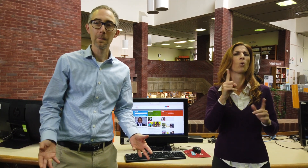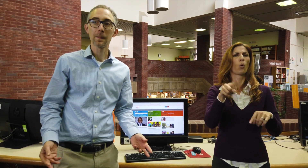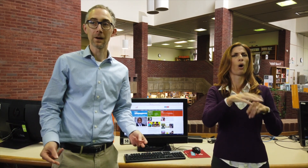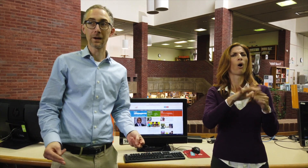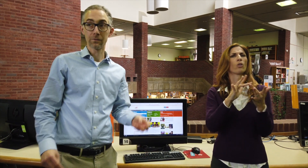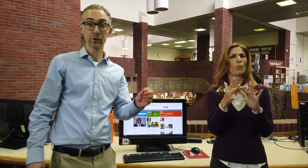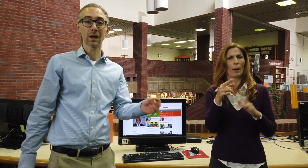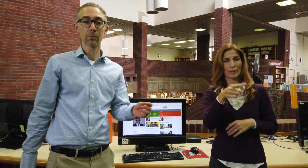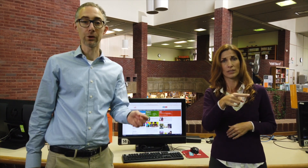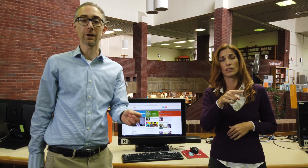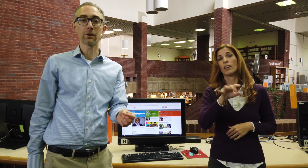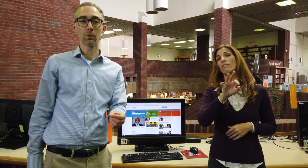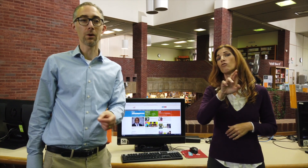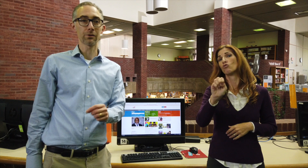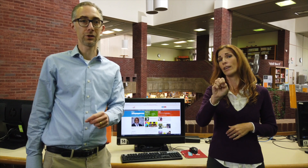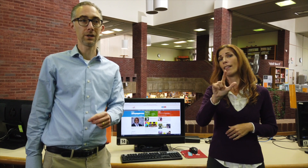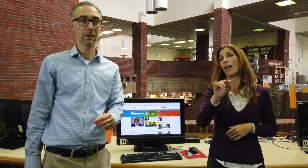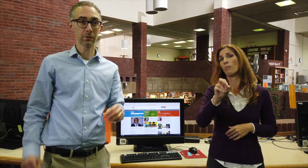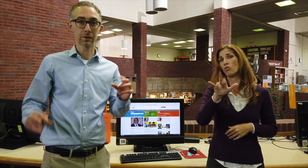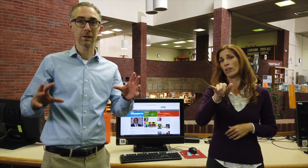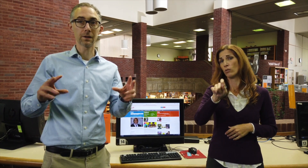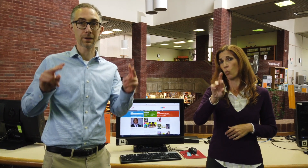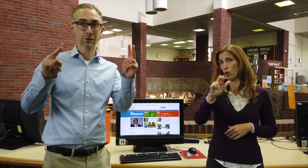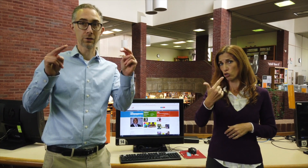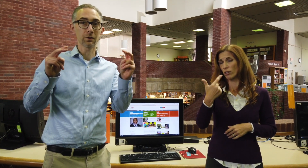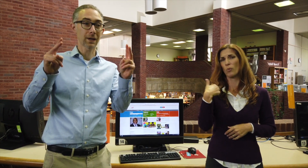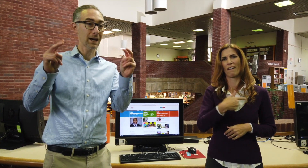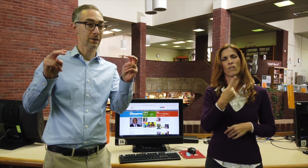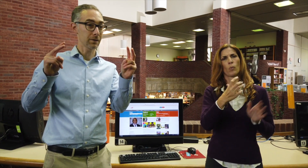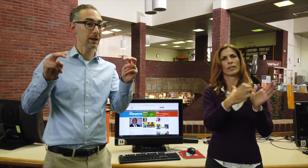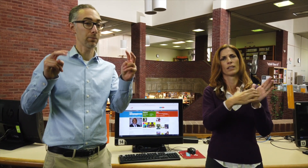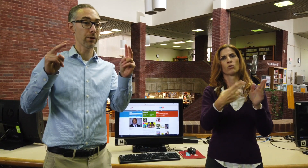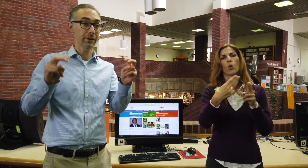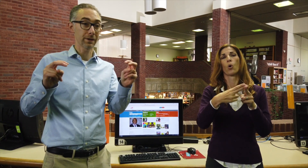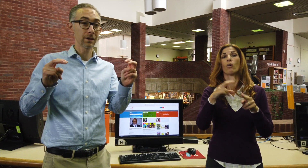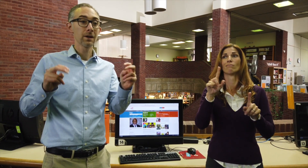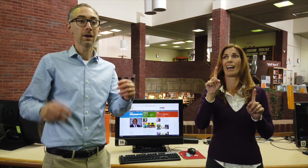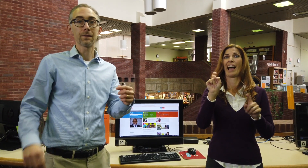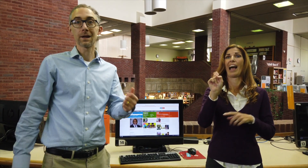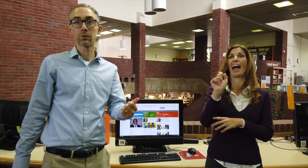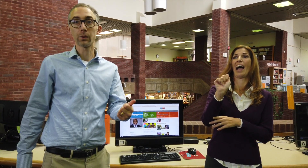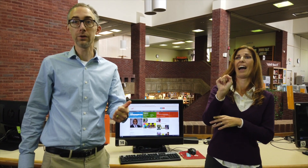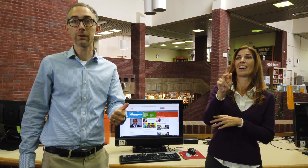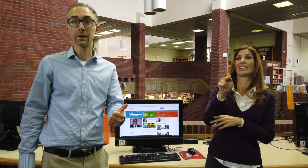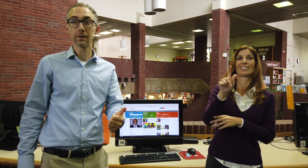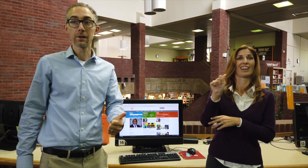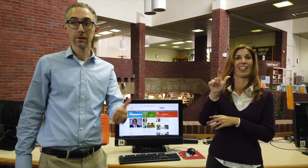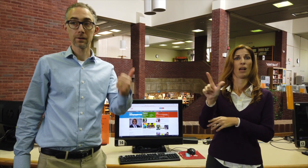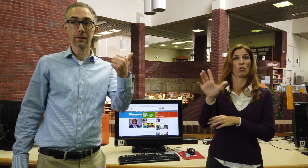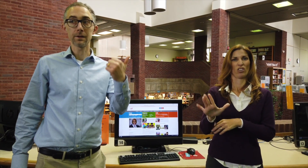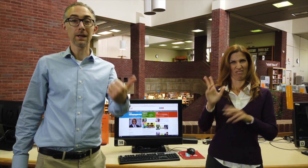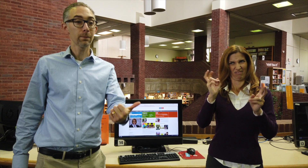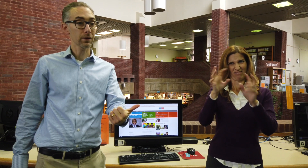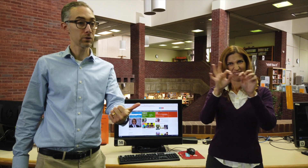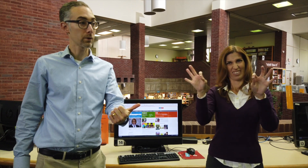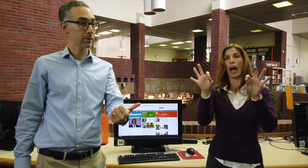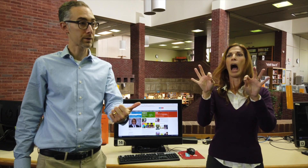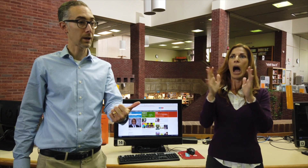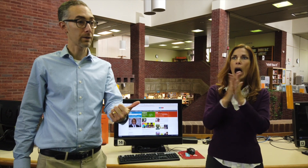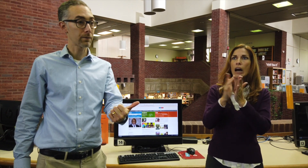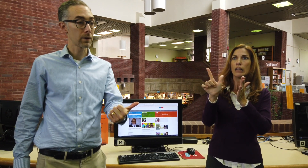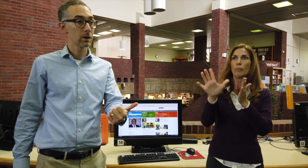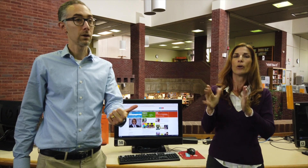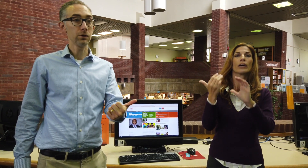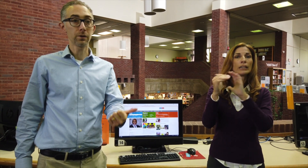website at freelibrary.org, you'll see a section called Ask a Librarian, and that's where you can send an email to